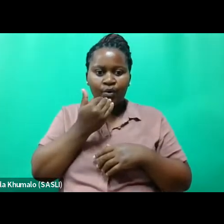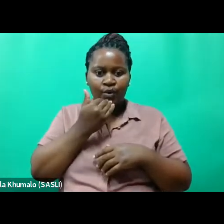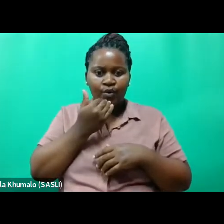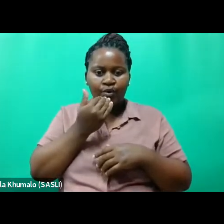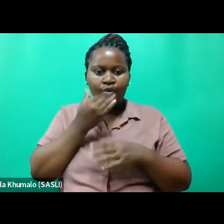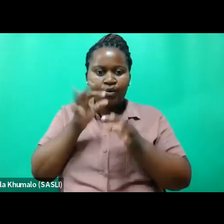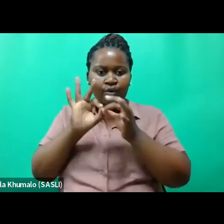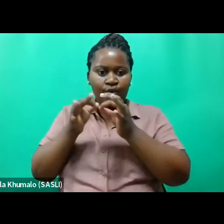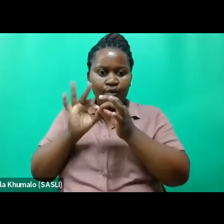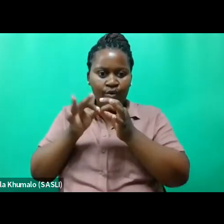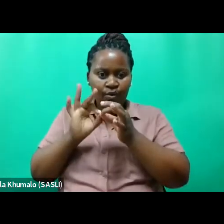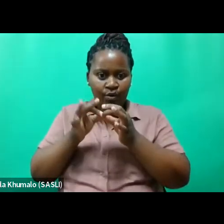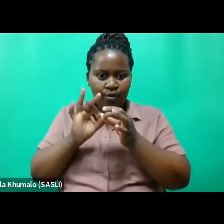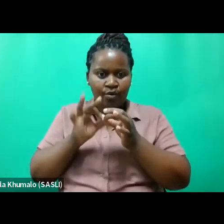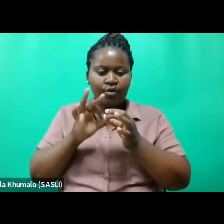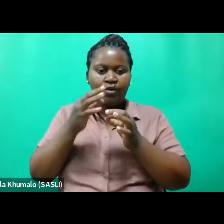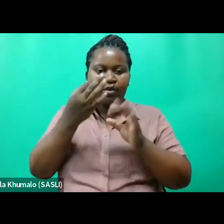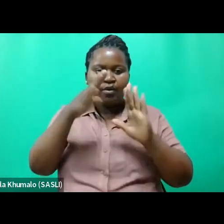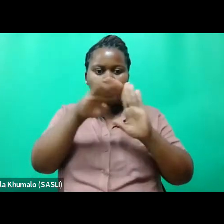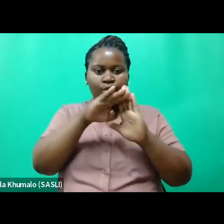for the duration of the program today.